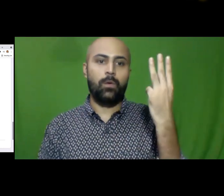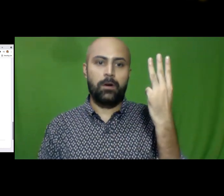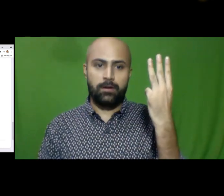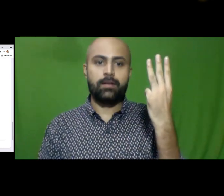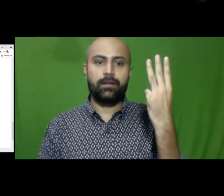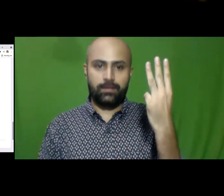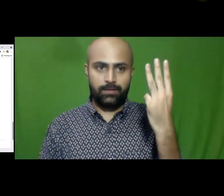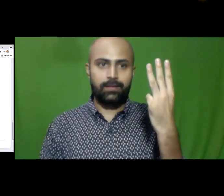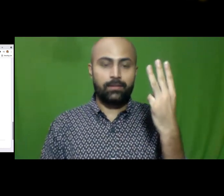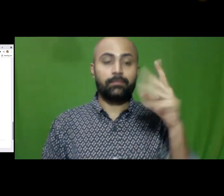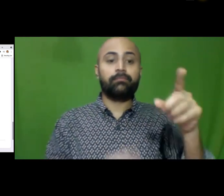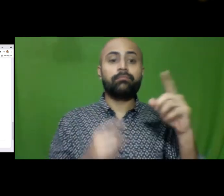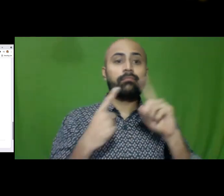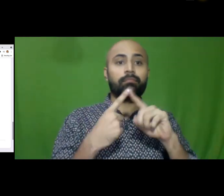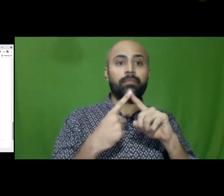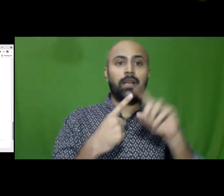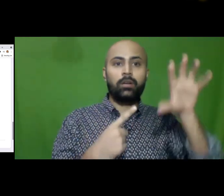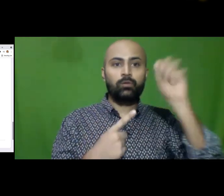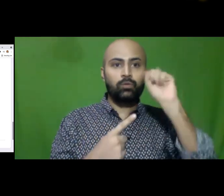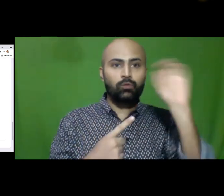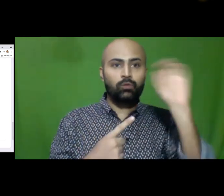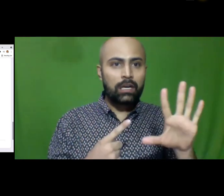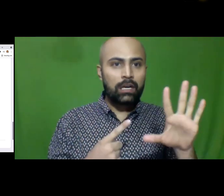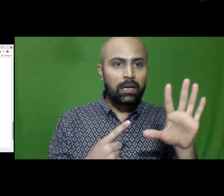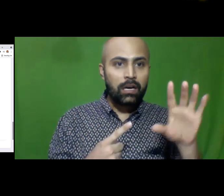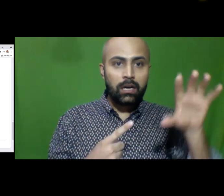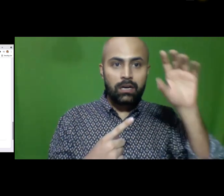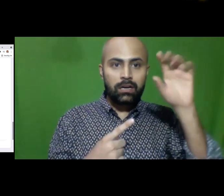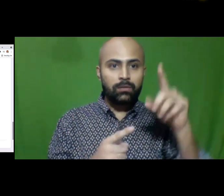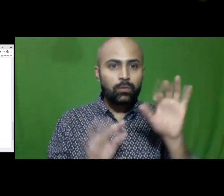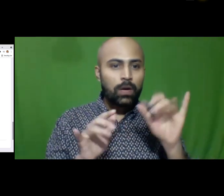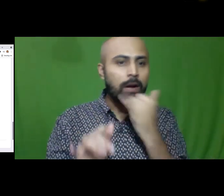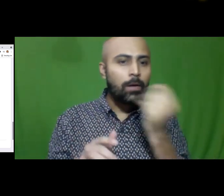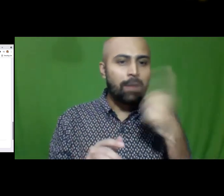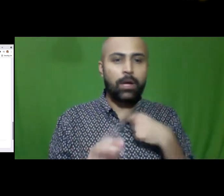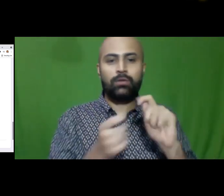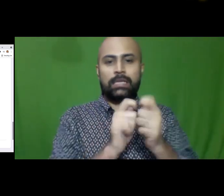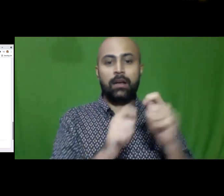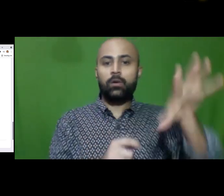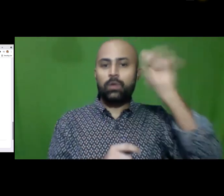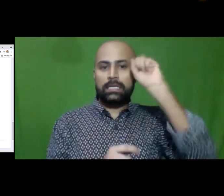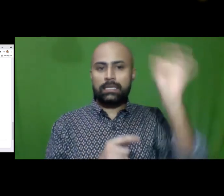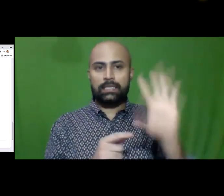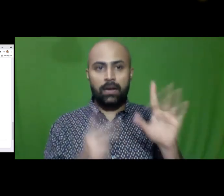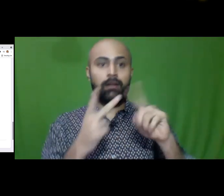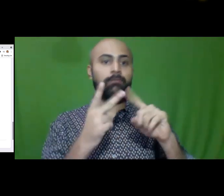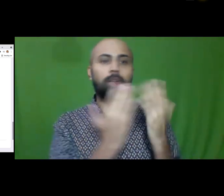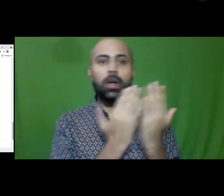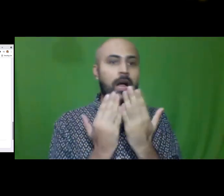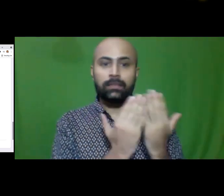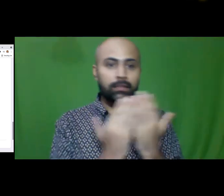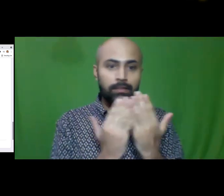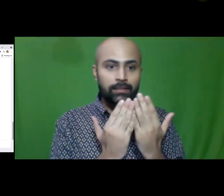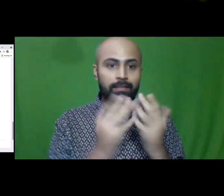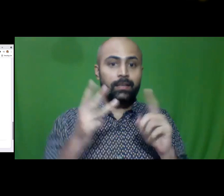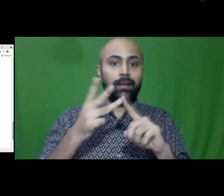topic you think is important, the 3 topics that we can cover, say the first one is early options. First one is